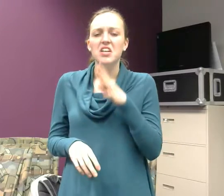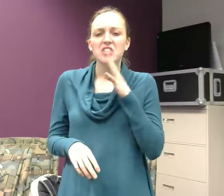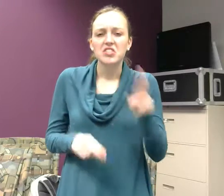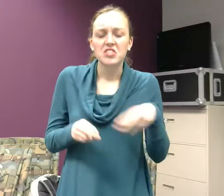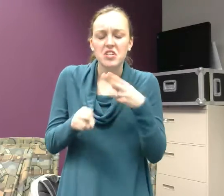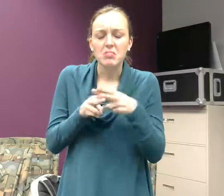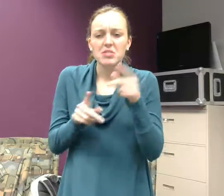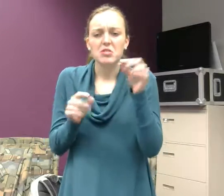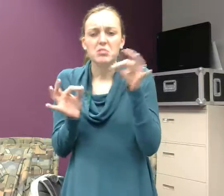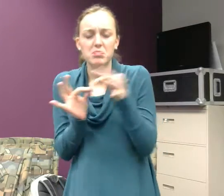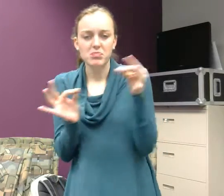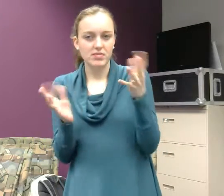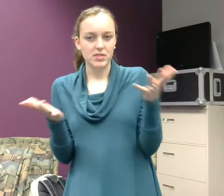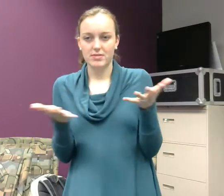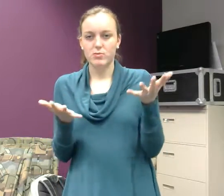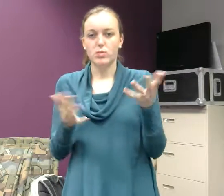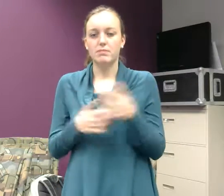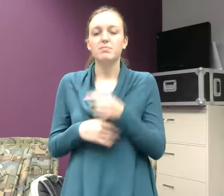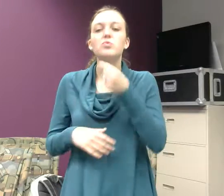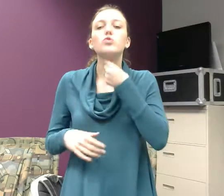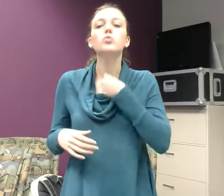esophagus and our stomach